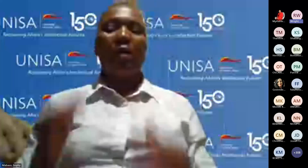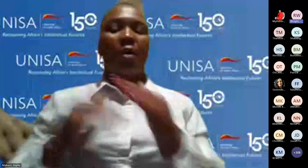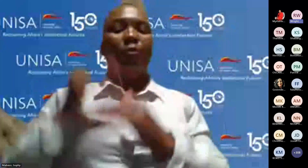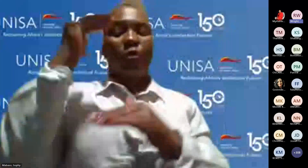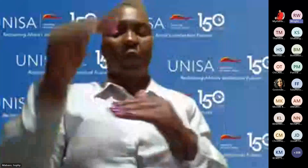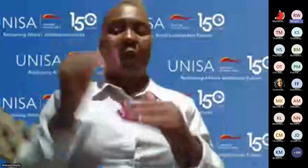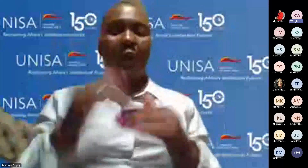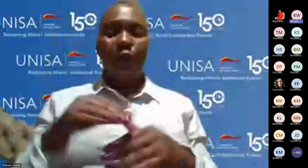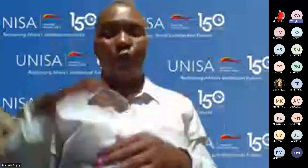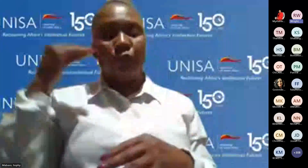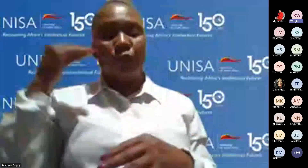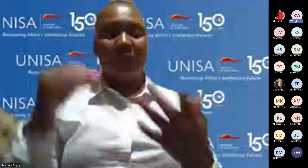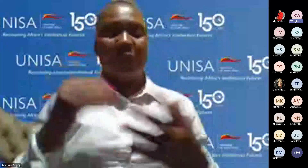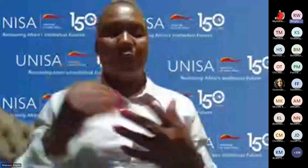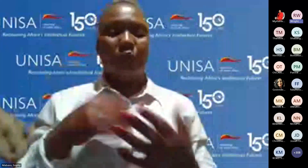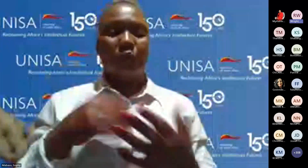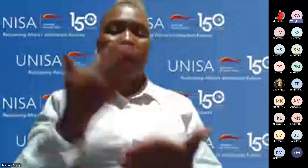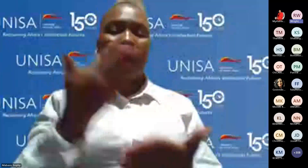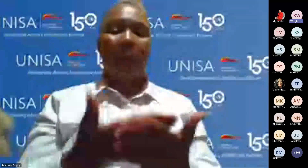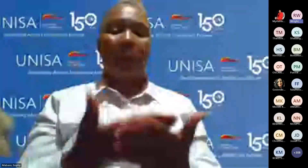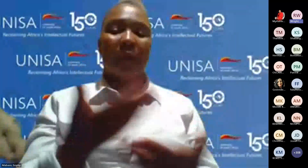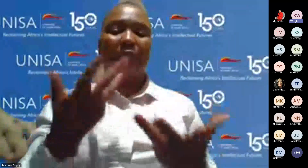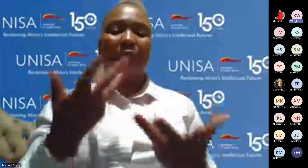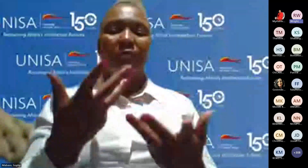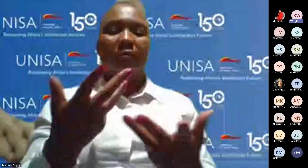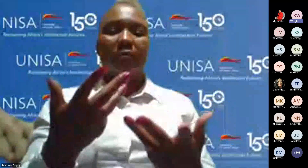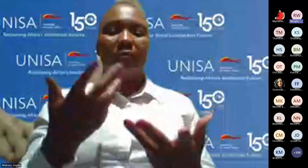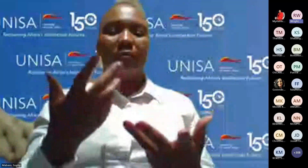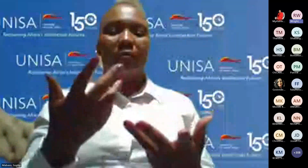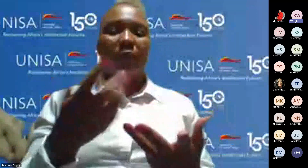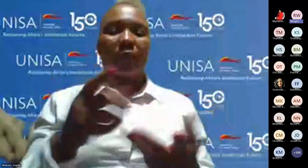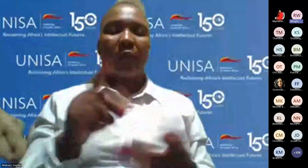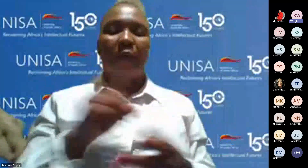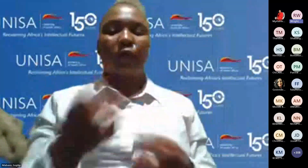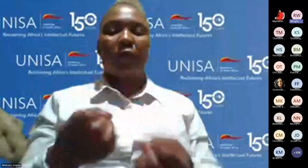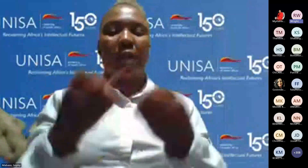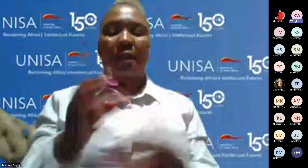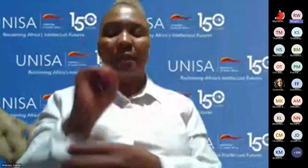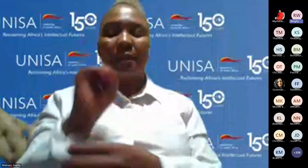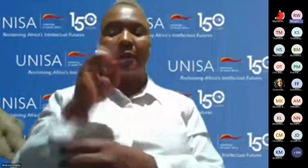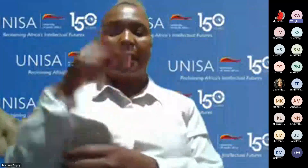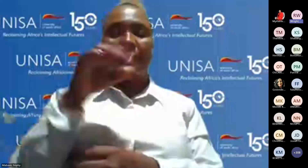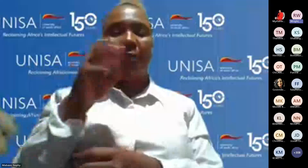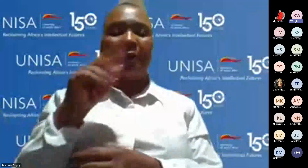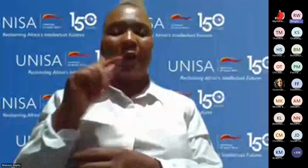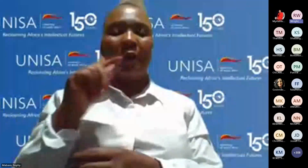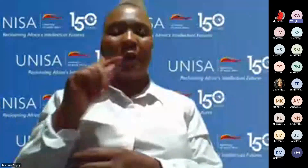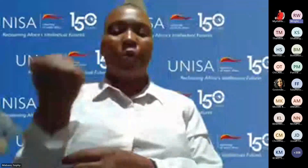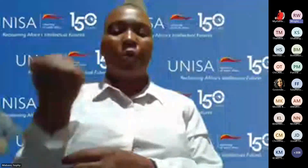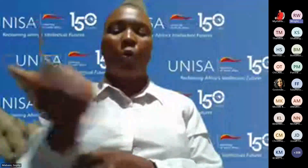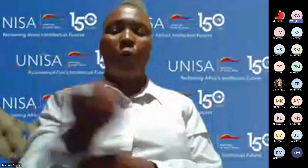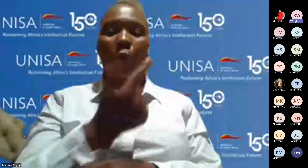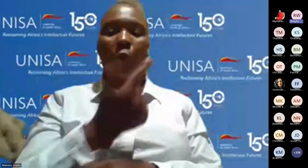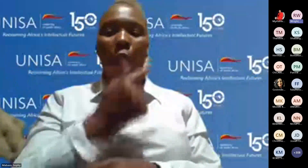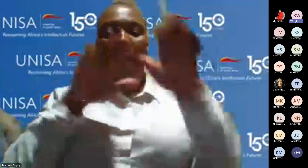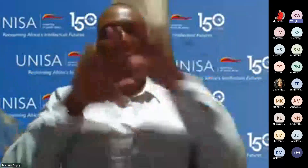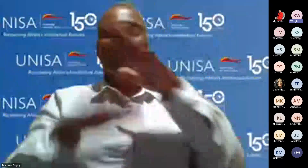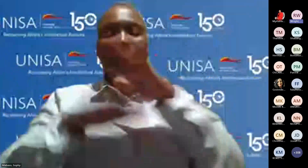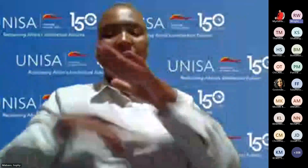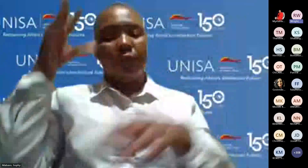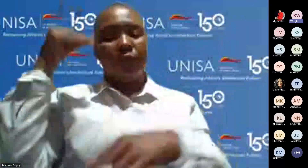apply, provide evidence so that they can get a supplementary. But all undergraduates, if there's any technical problems,